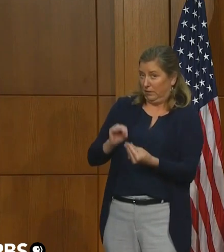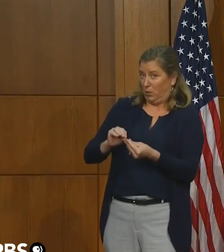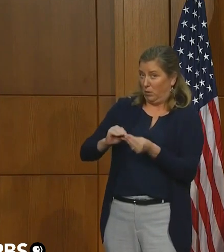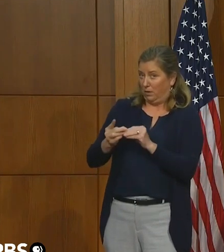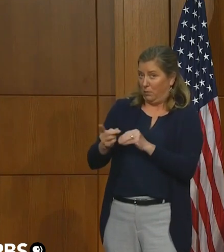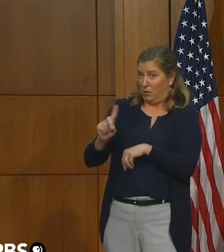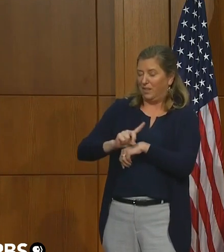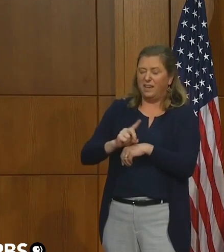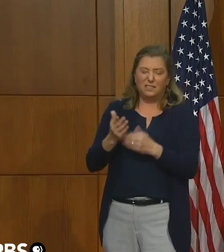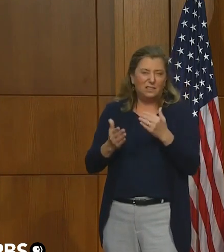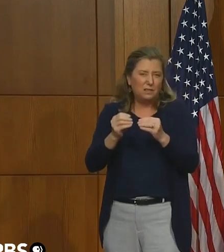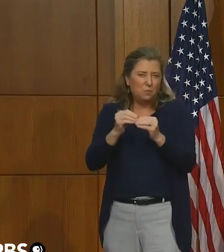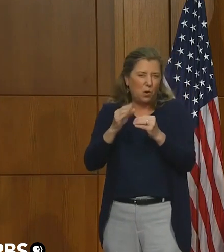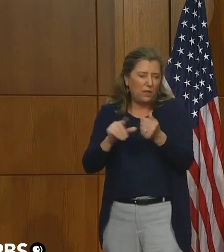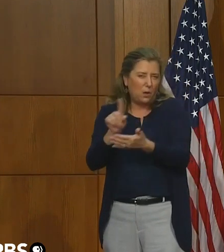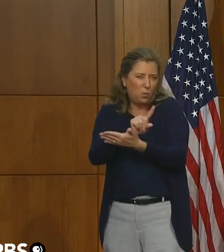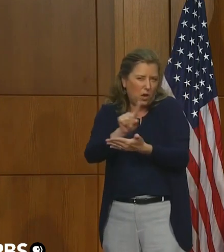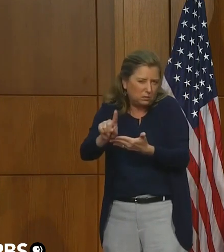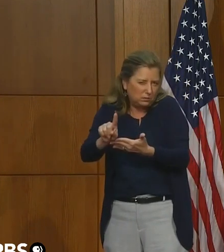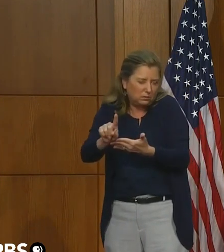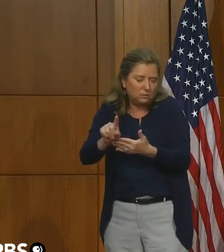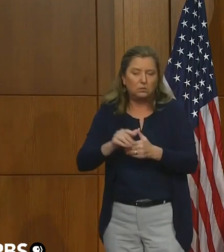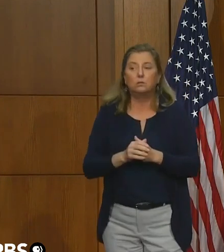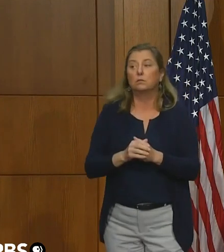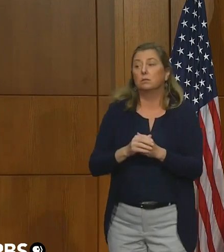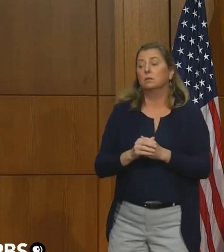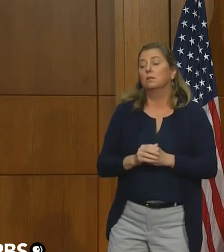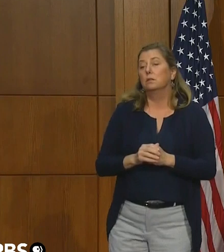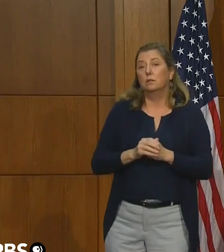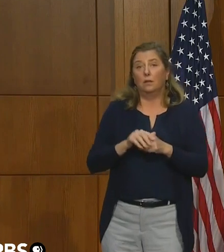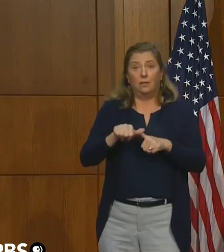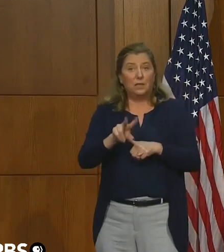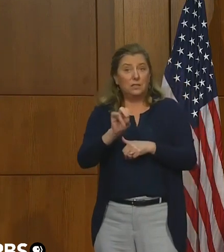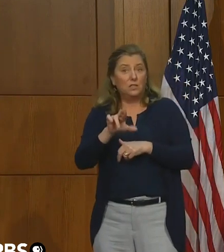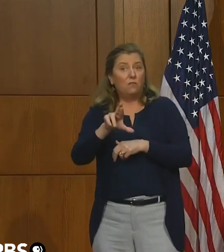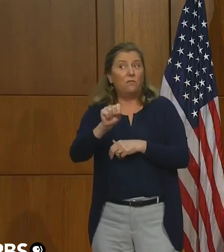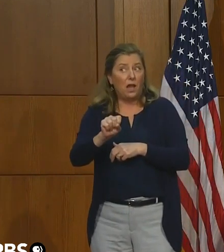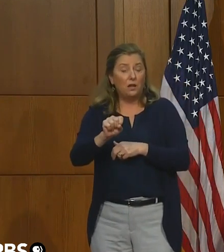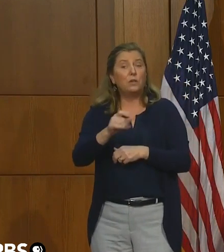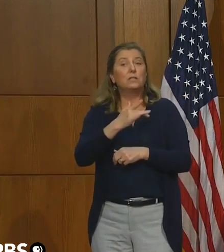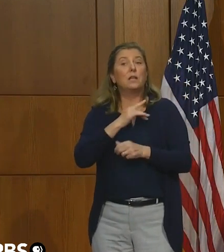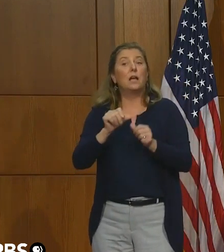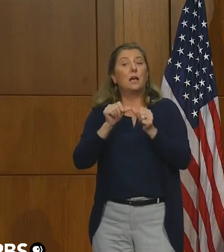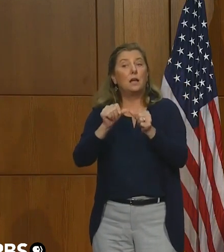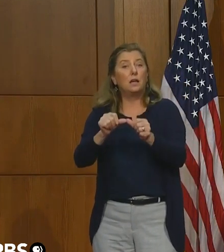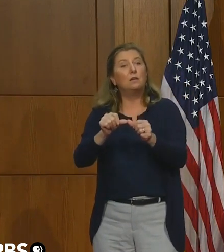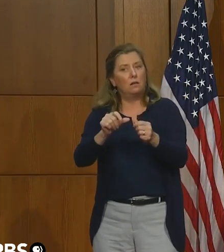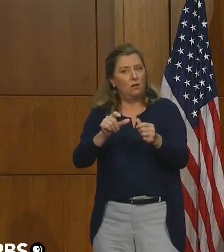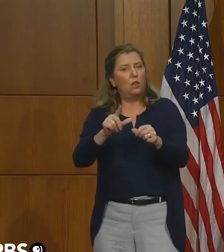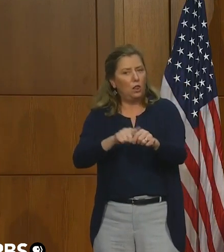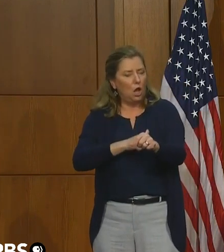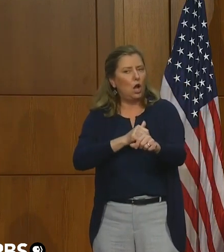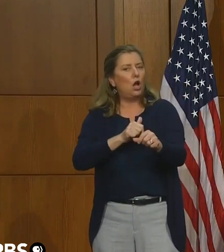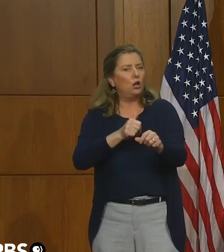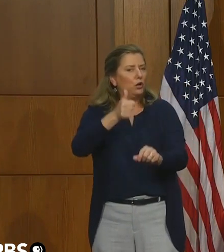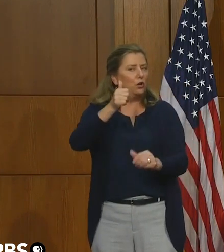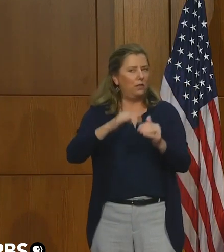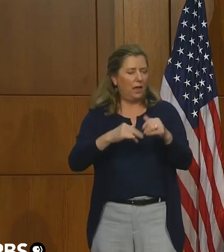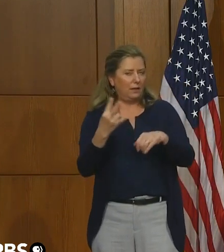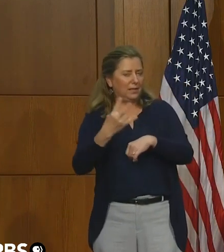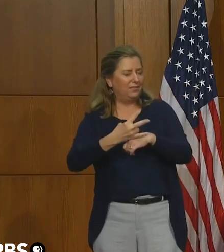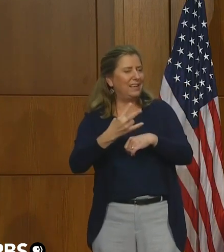a week. The incubation period of this virus is lengthy enough that we really just don't have